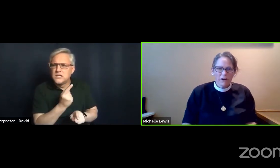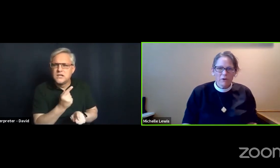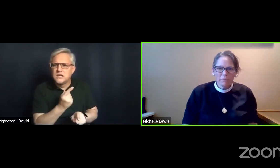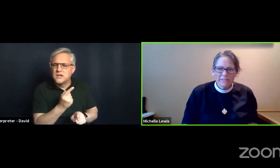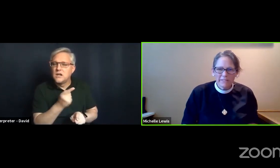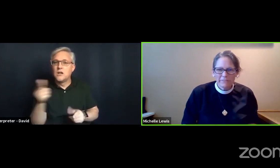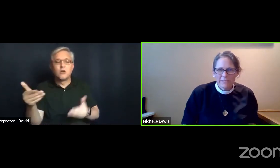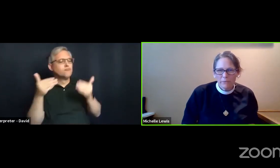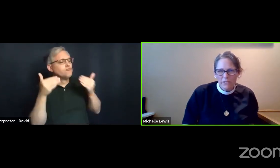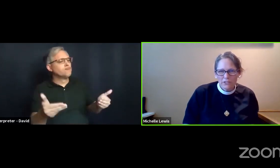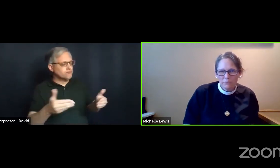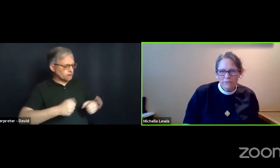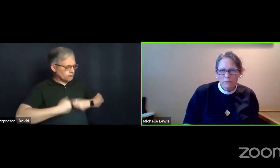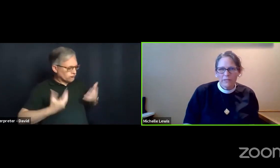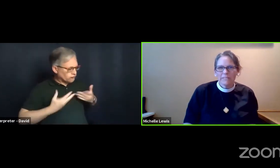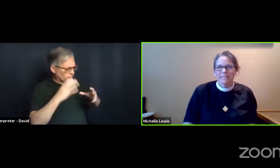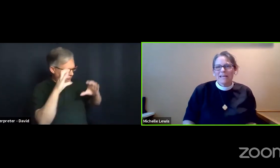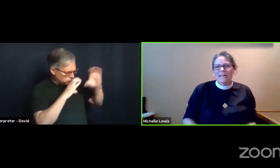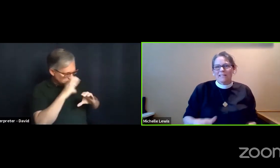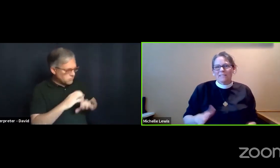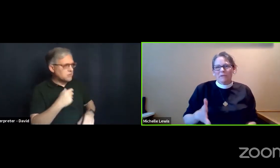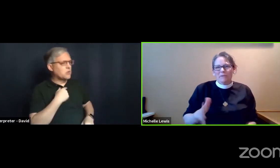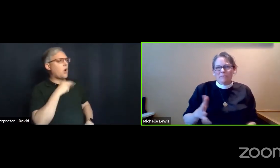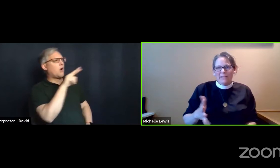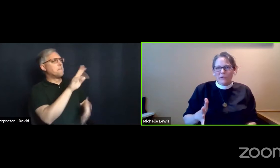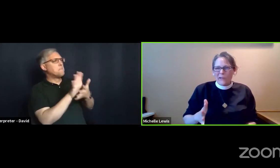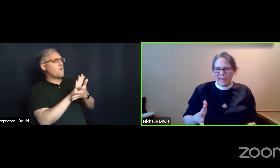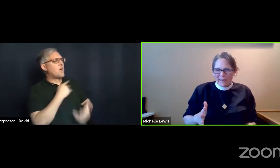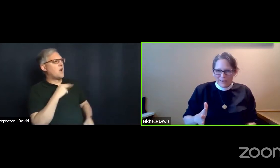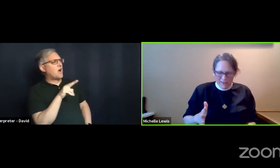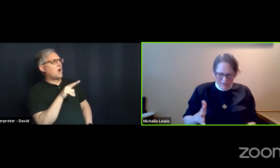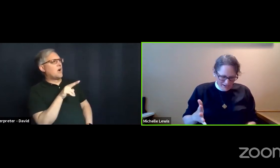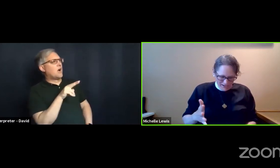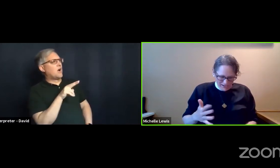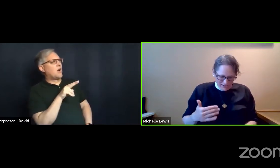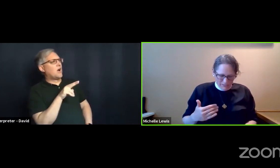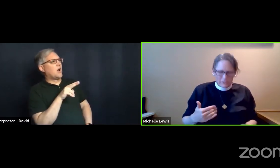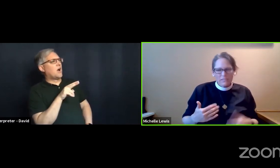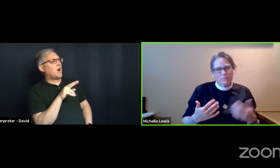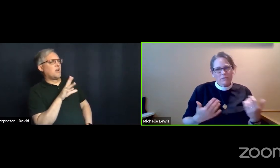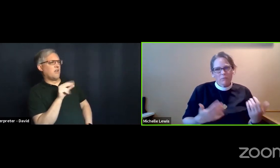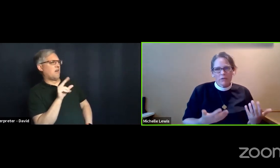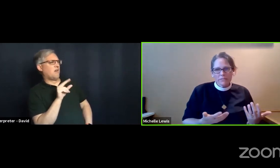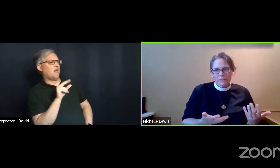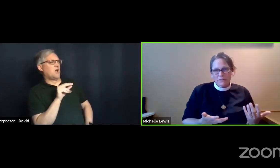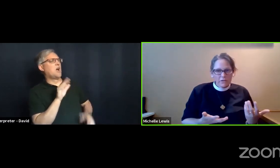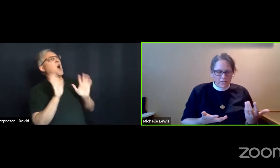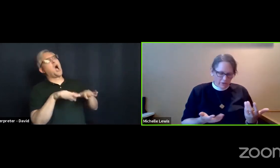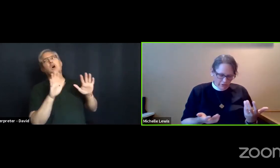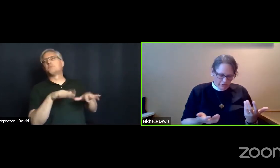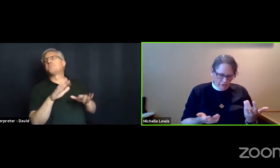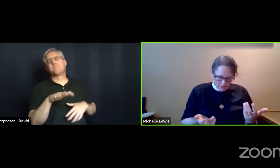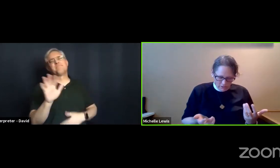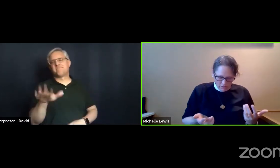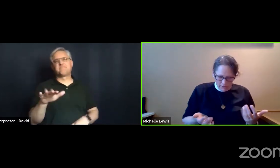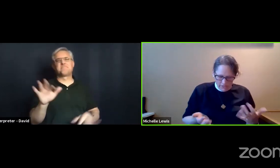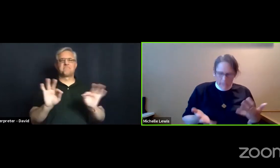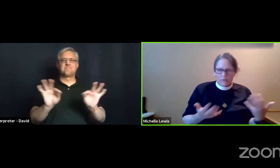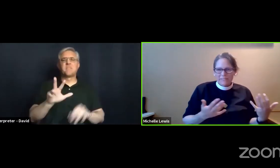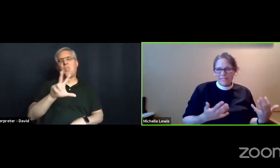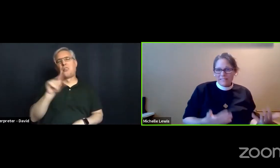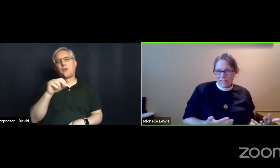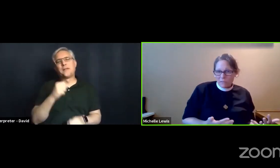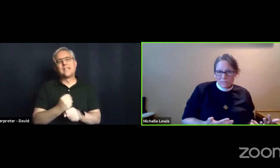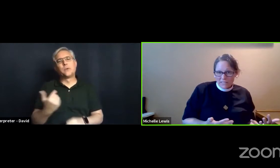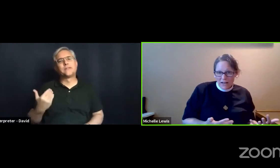So I found myself as I watched the movie wanting to somehow make it okay. And so I said to myself, well, this is 30 years ago.